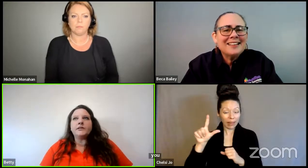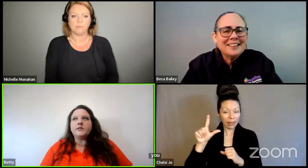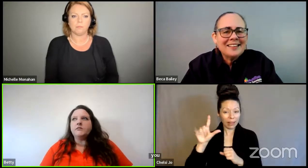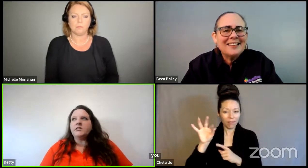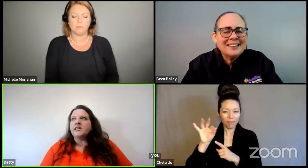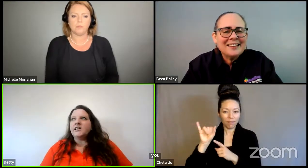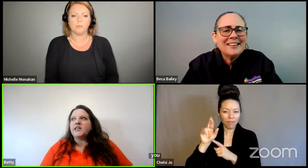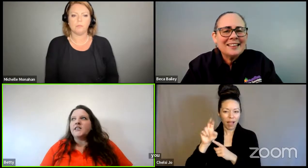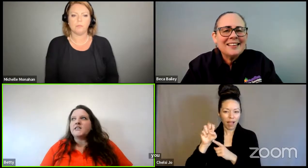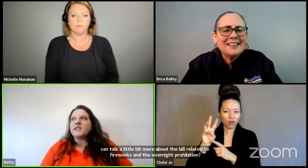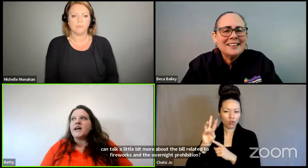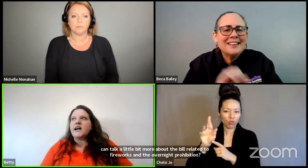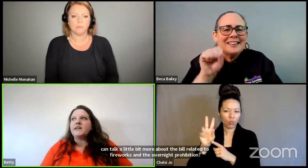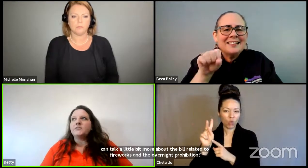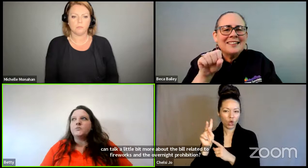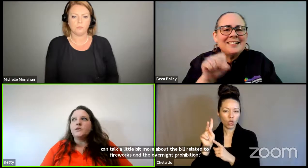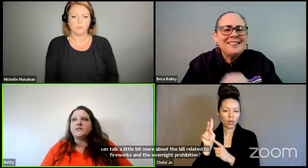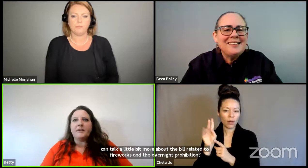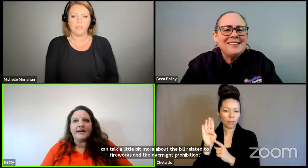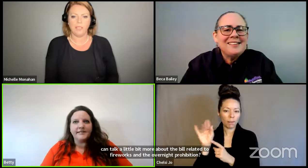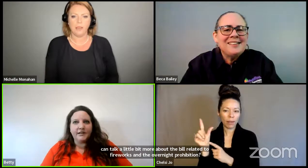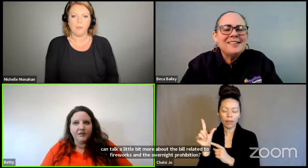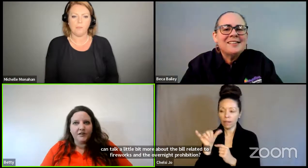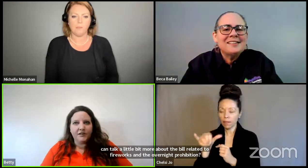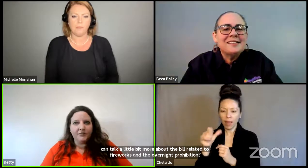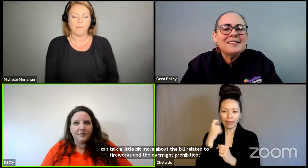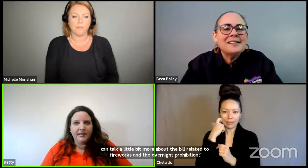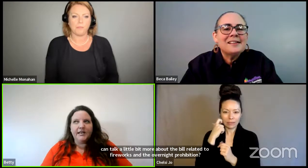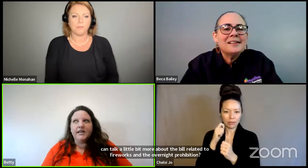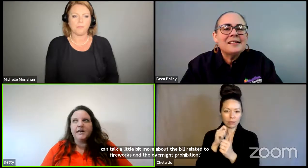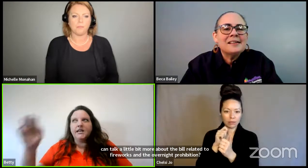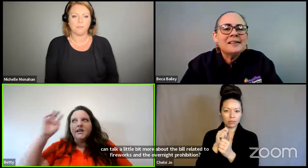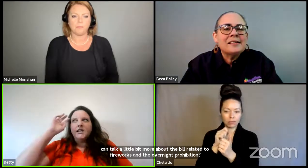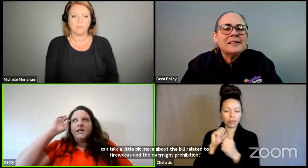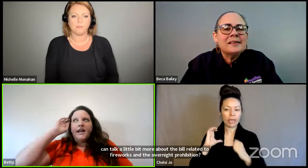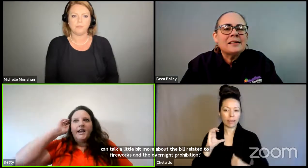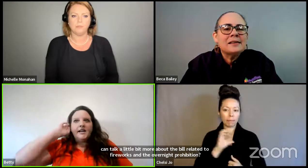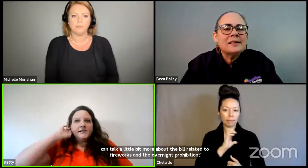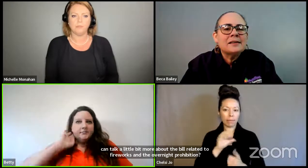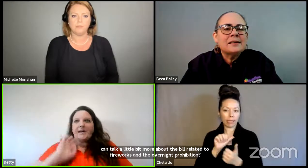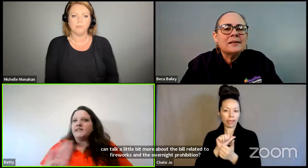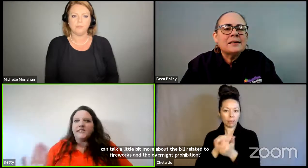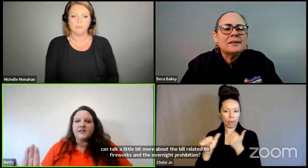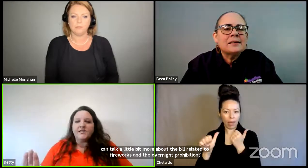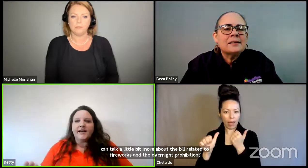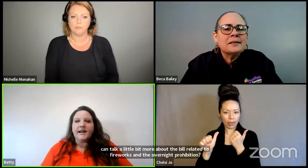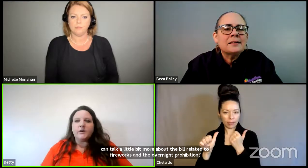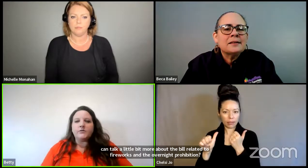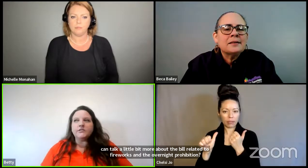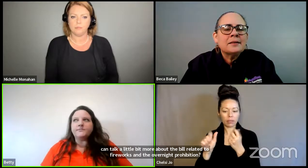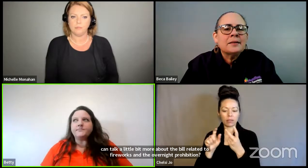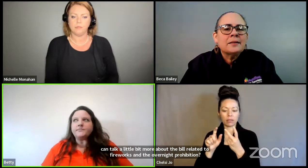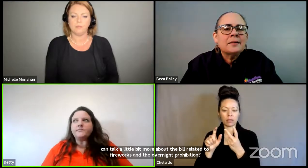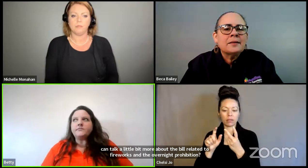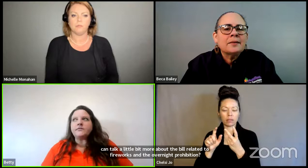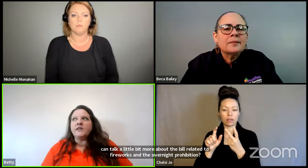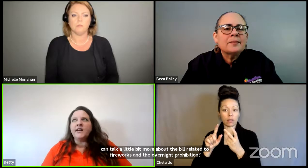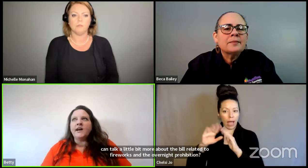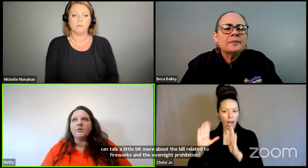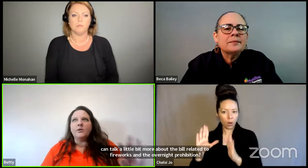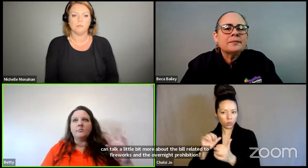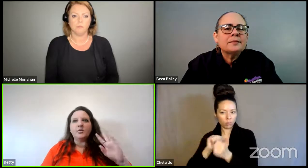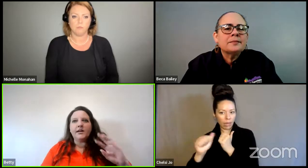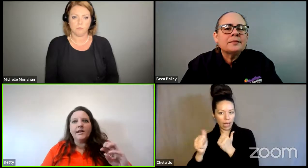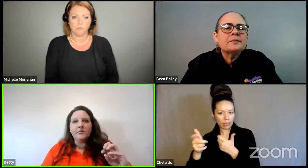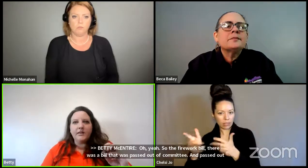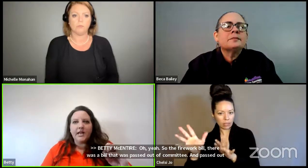was a bill that was passed Yeah. out of committee and passed out of the House